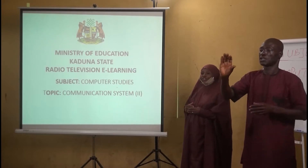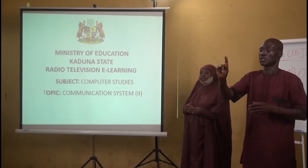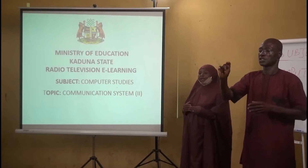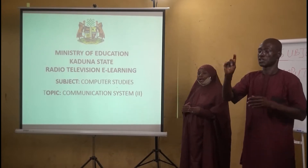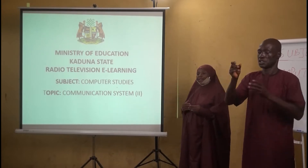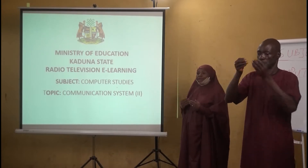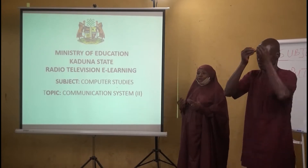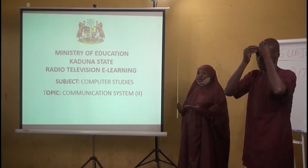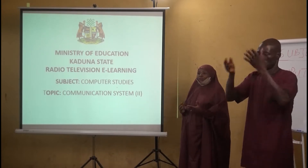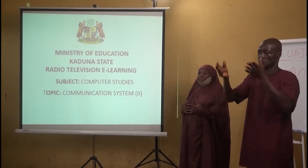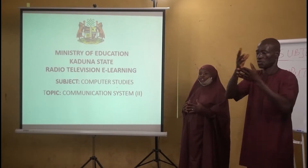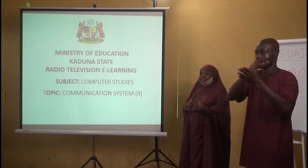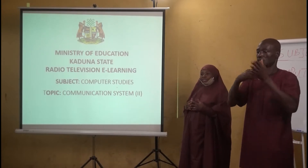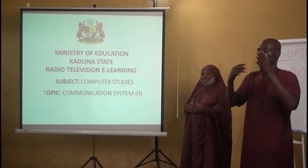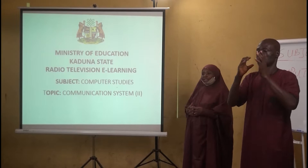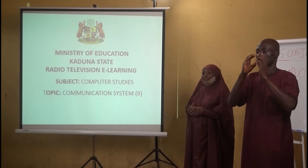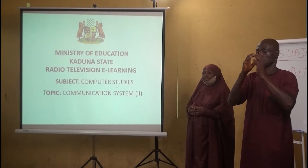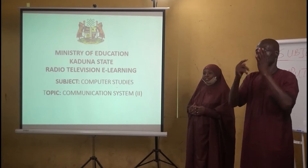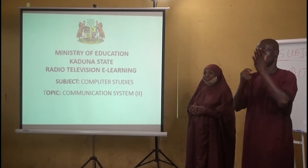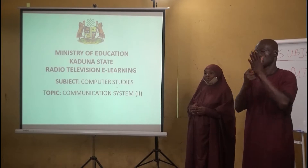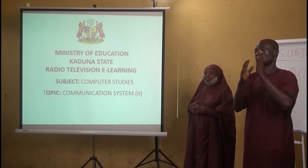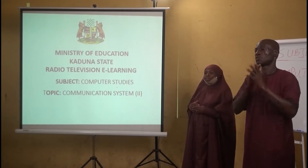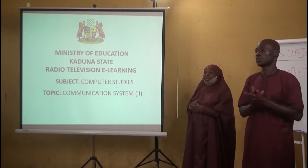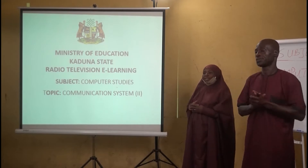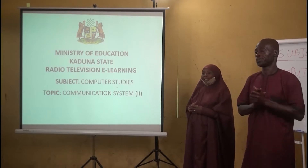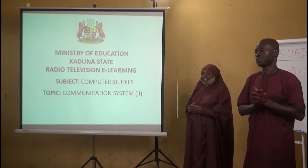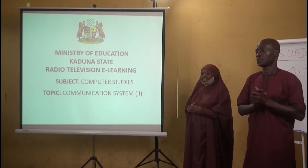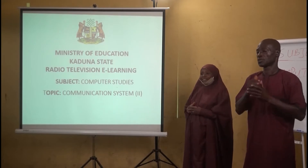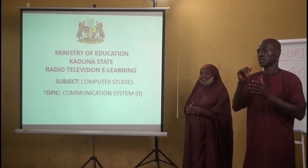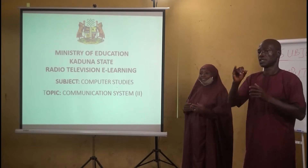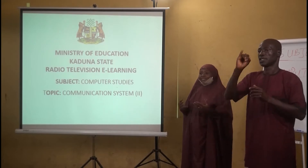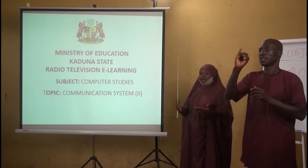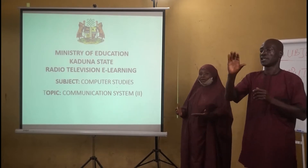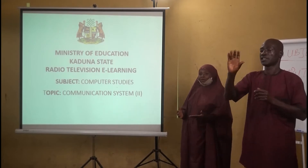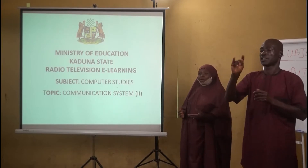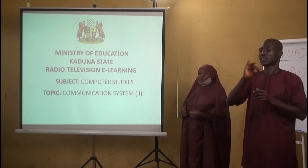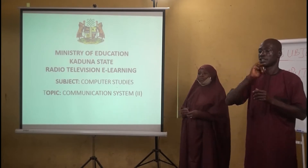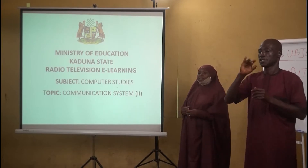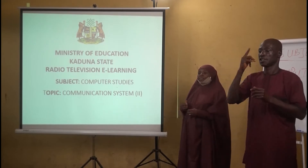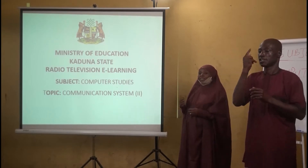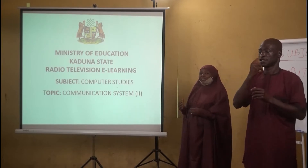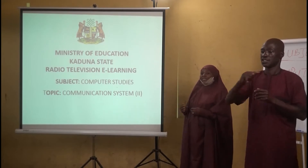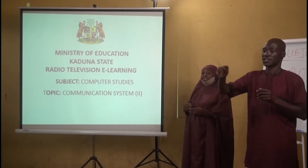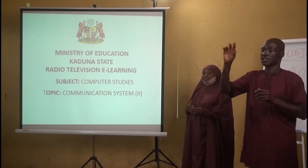information and communication technology. The ICT is the acronym that stands